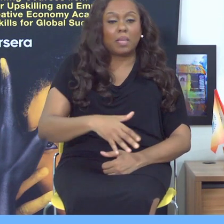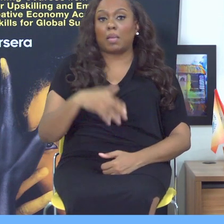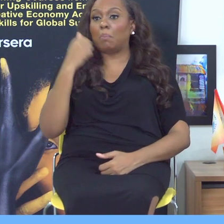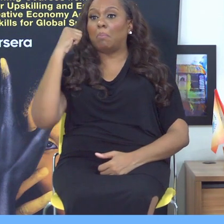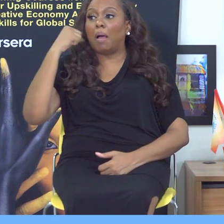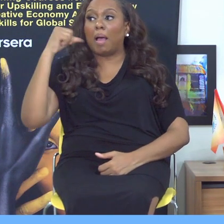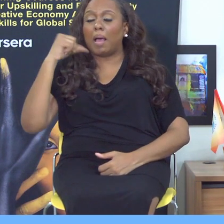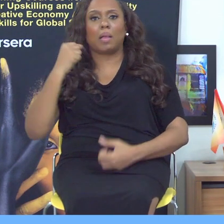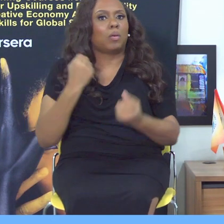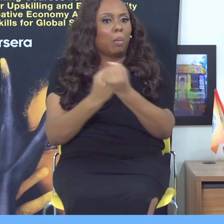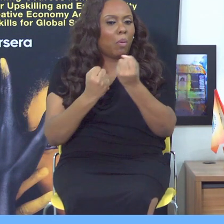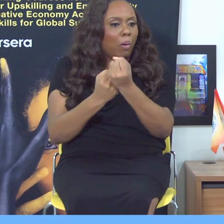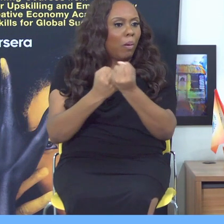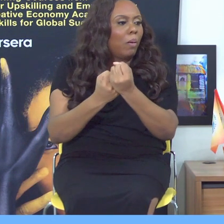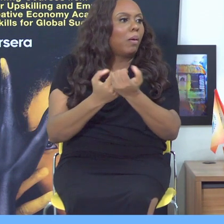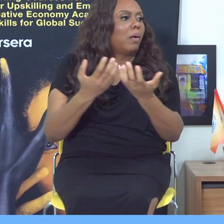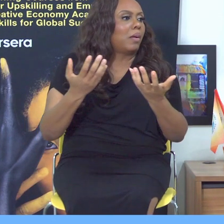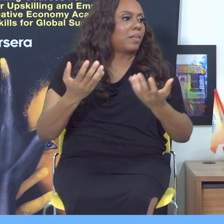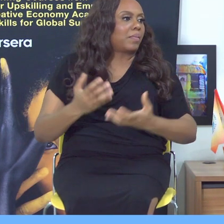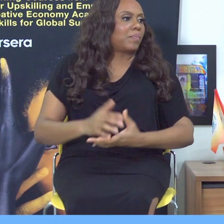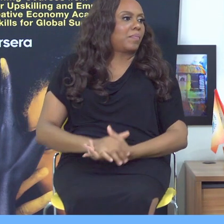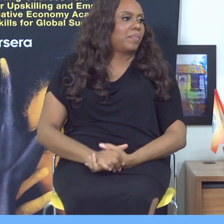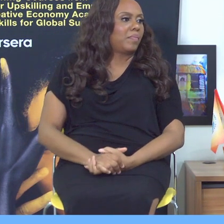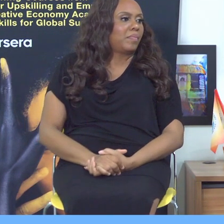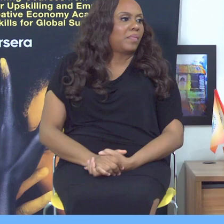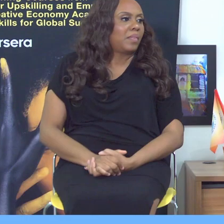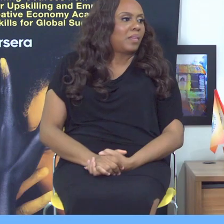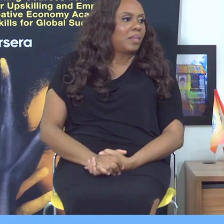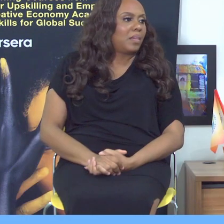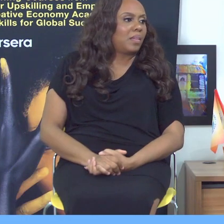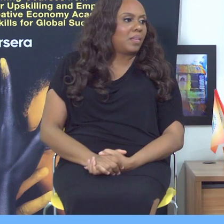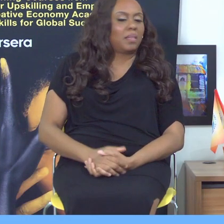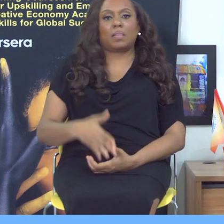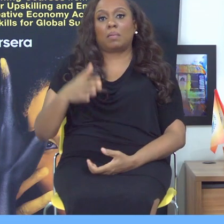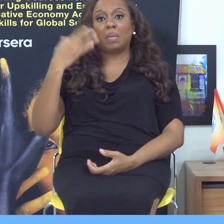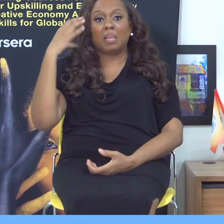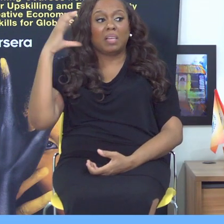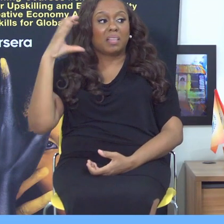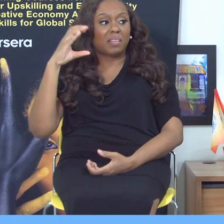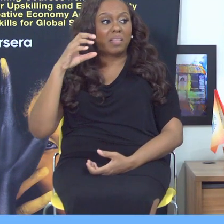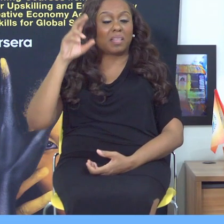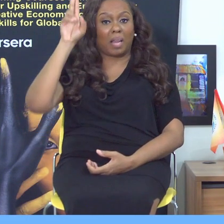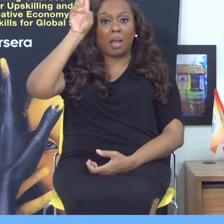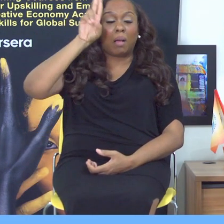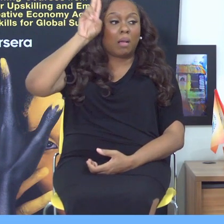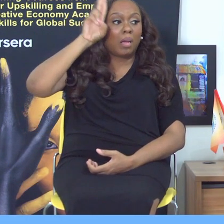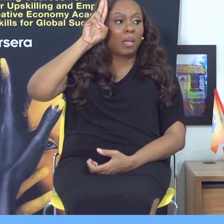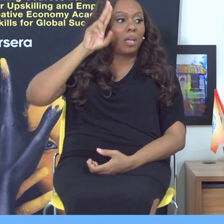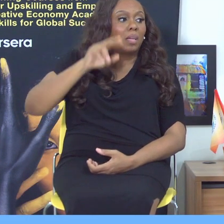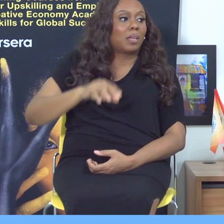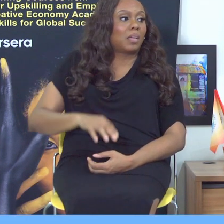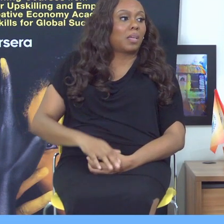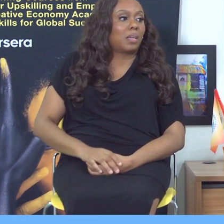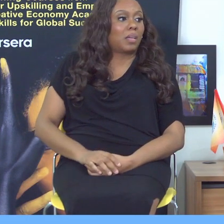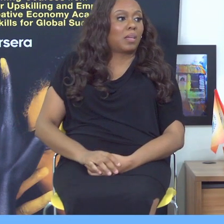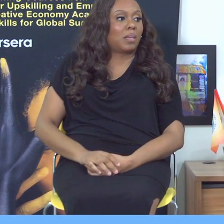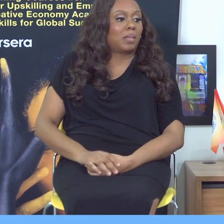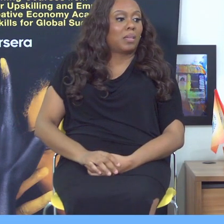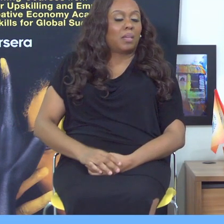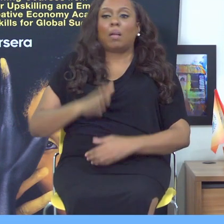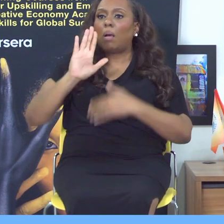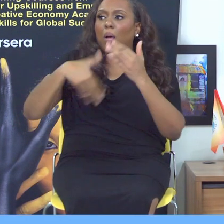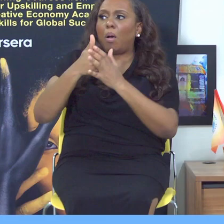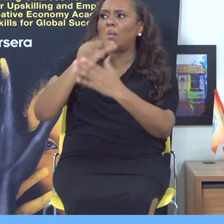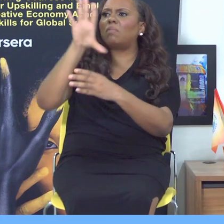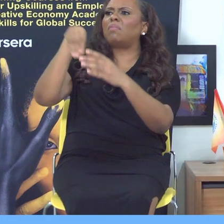well, and some of my cousins and my uncle, they all play a part in